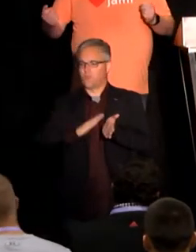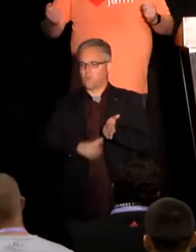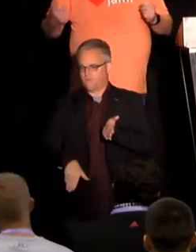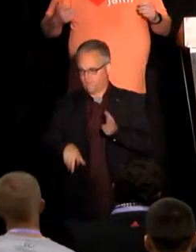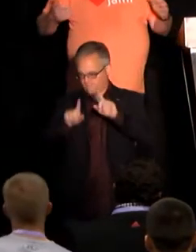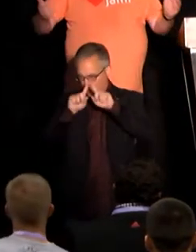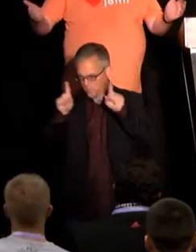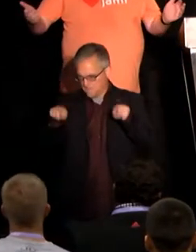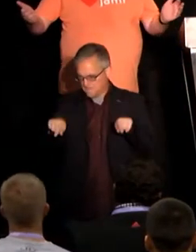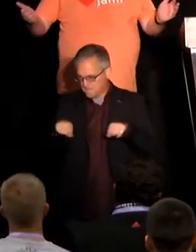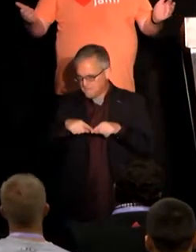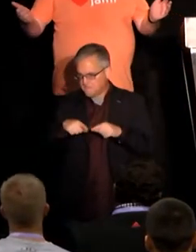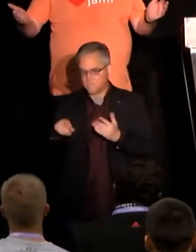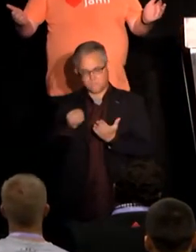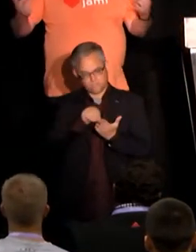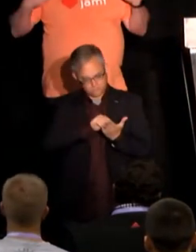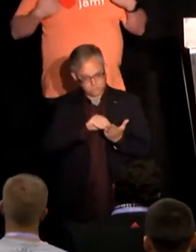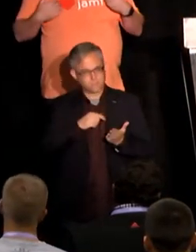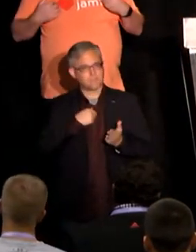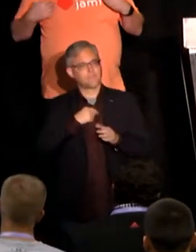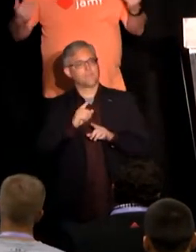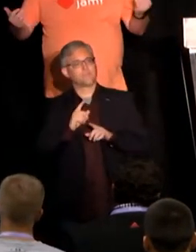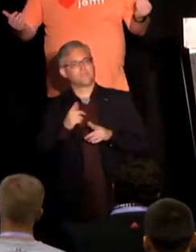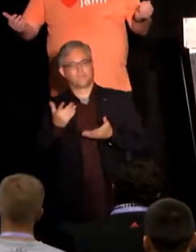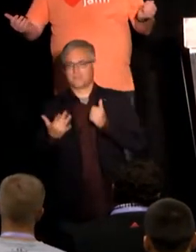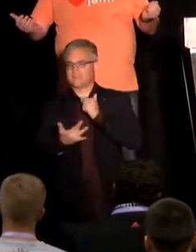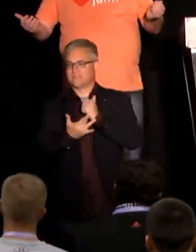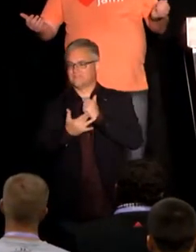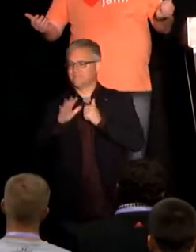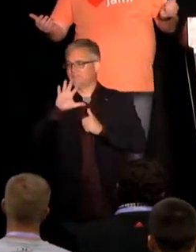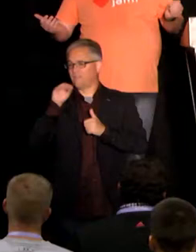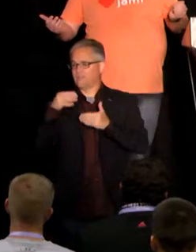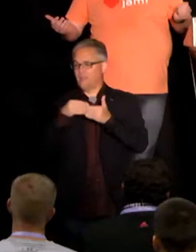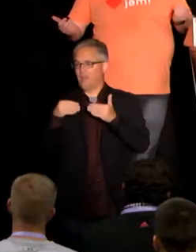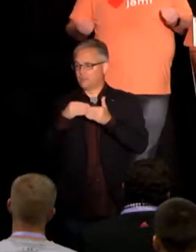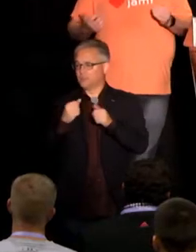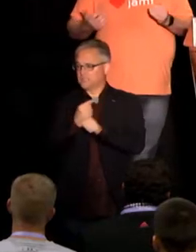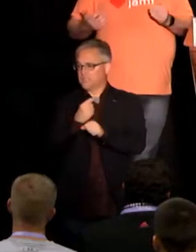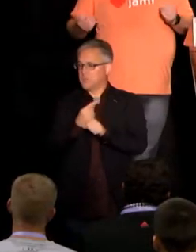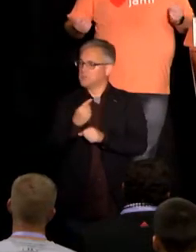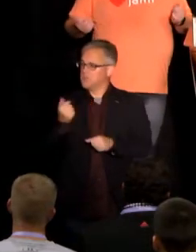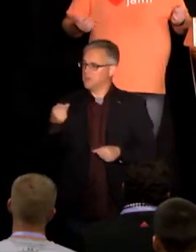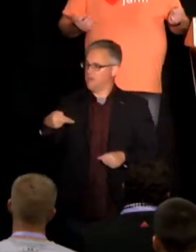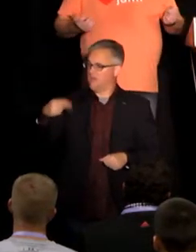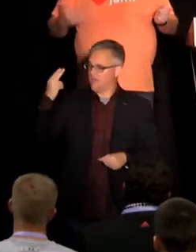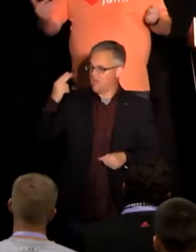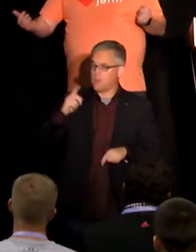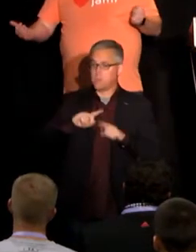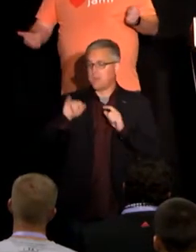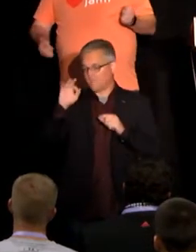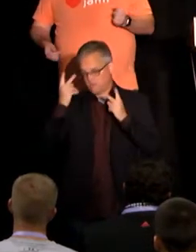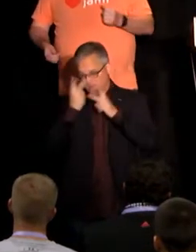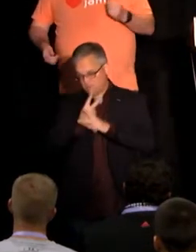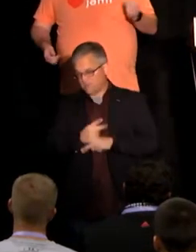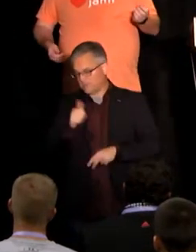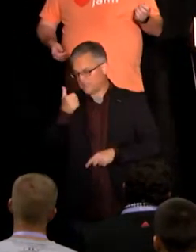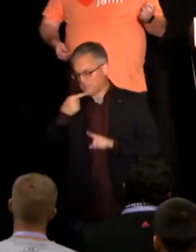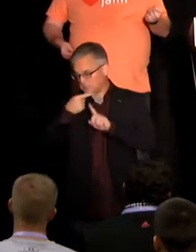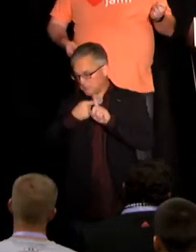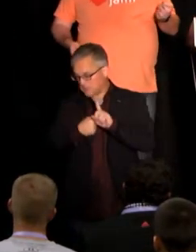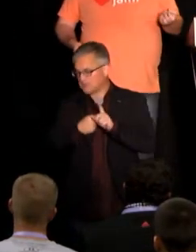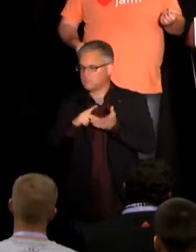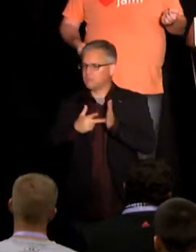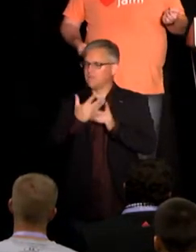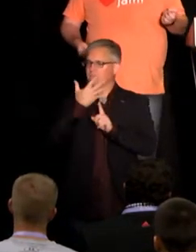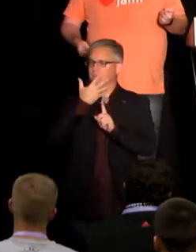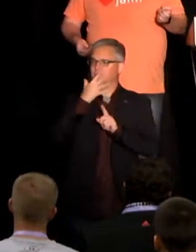says, hey, our district technology fee is kinda high, it's $50 a year. But if you really break it down, 10 months in a school year, it's